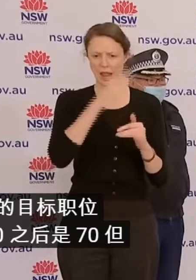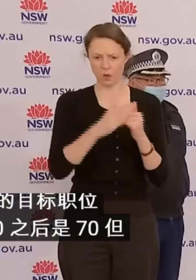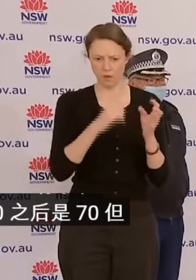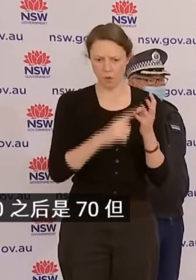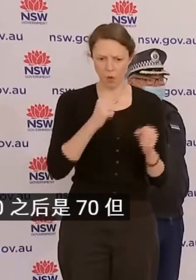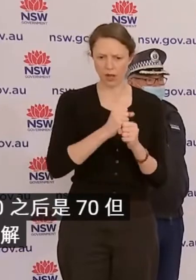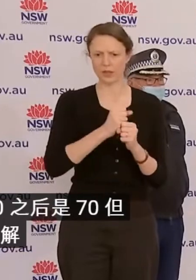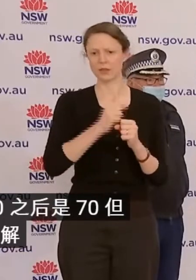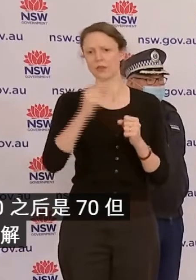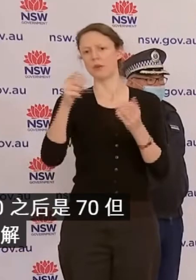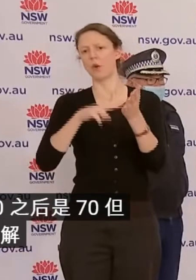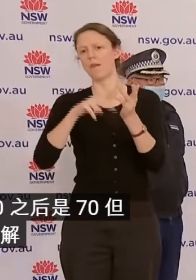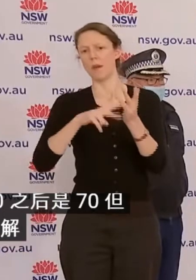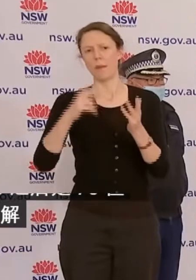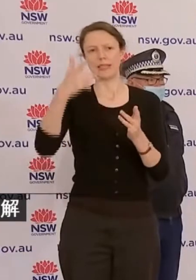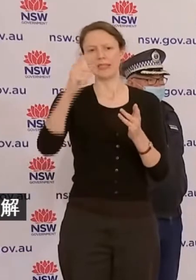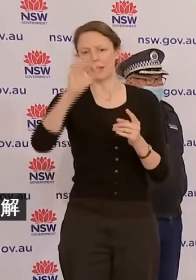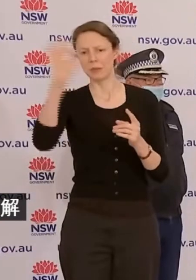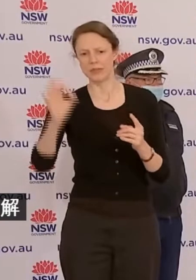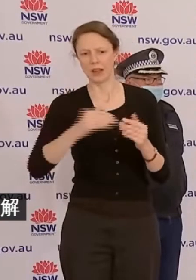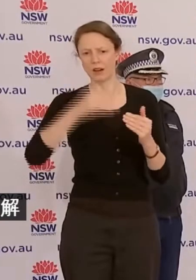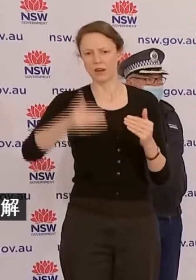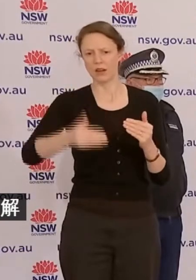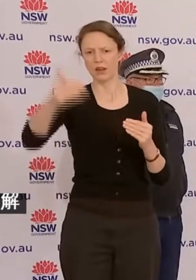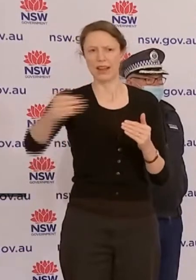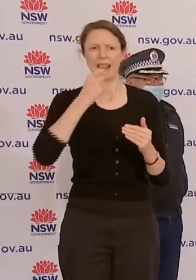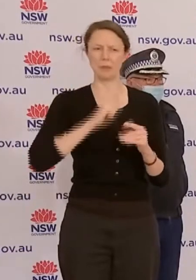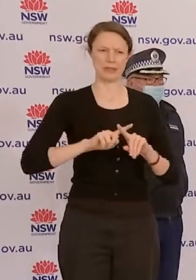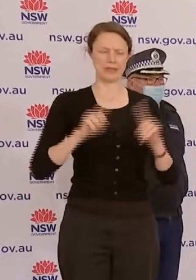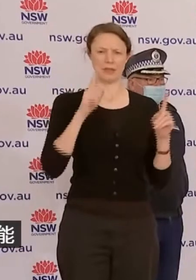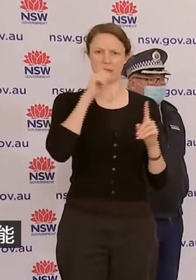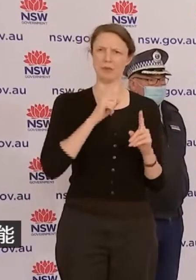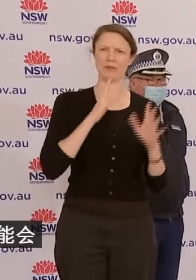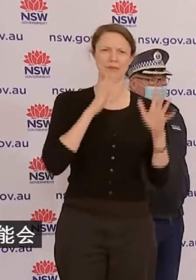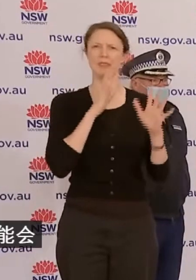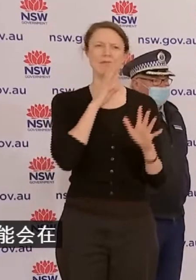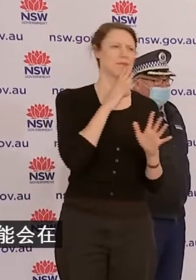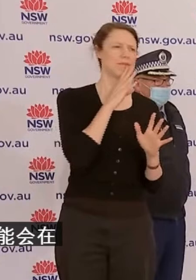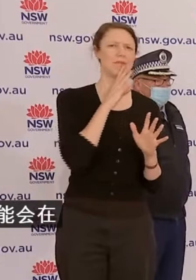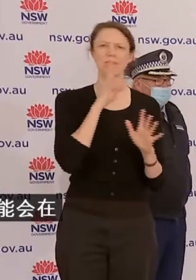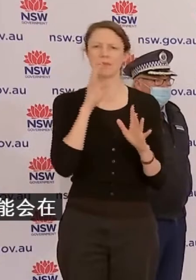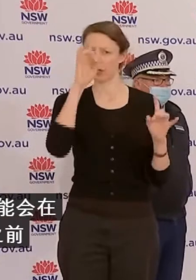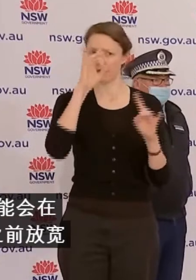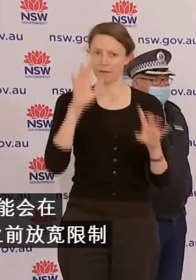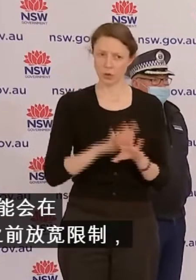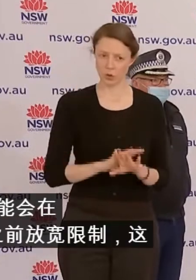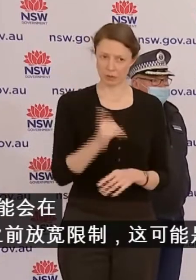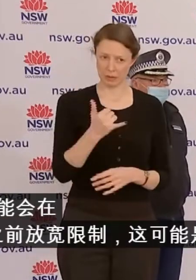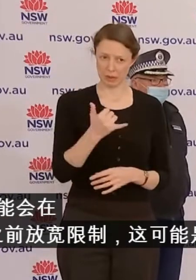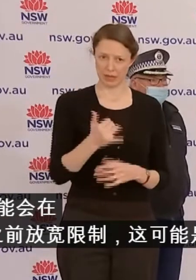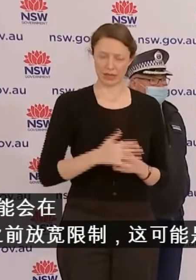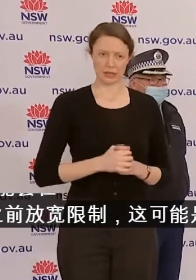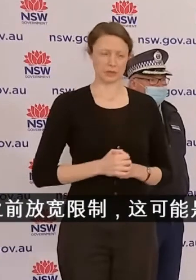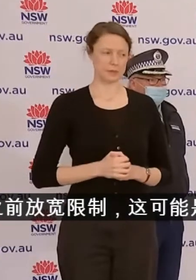later, but people are not understanding how serious it might be if they're hearing that we could be getting easing of restrictions by the 28th